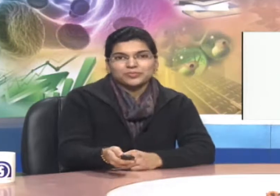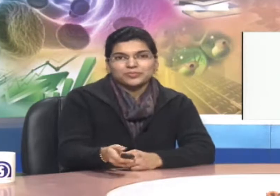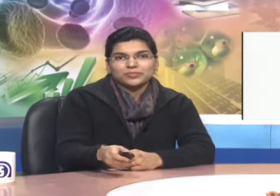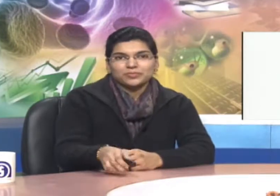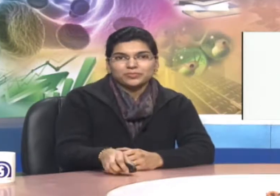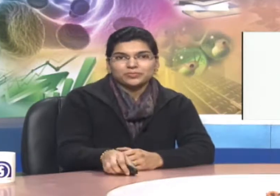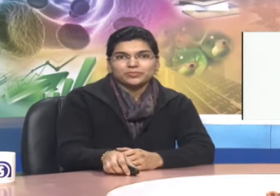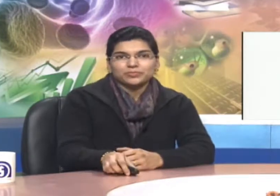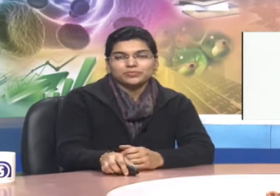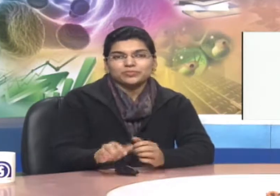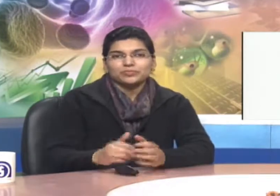Let's find out.